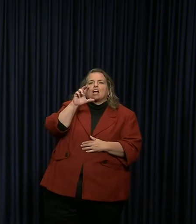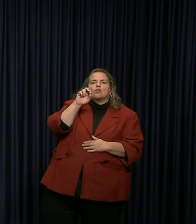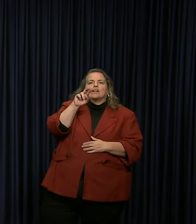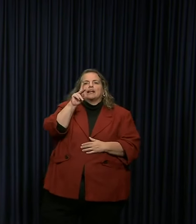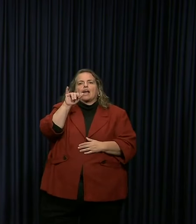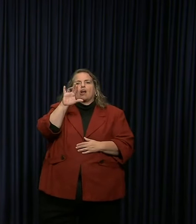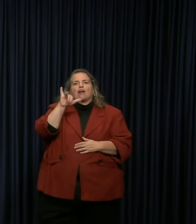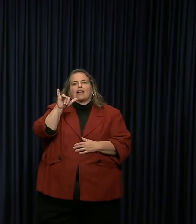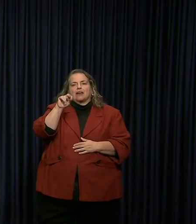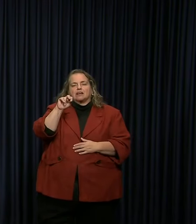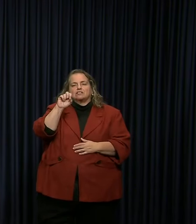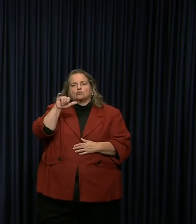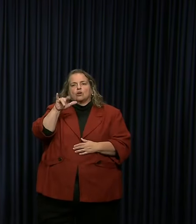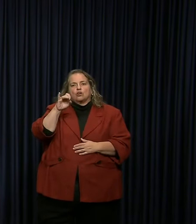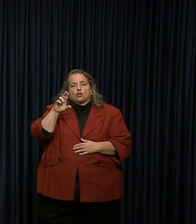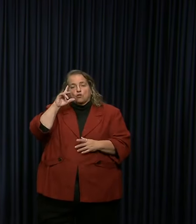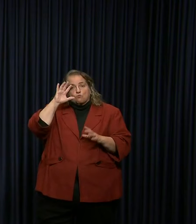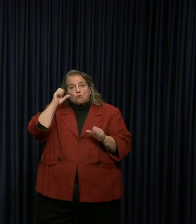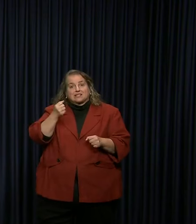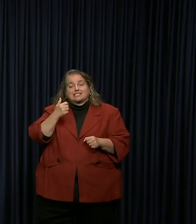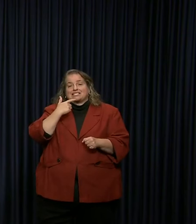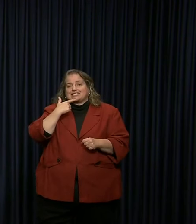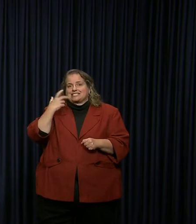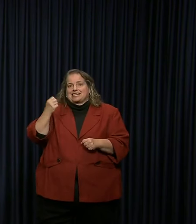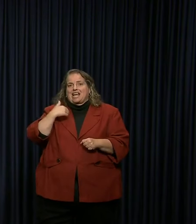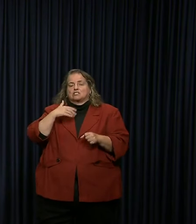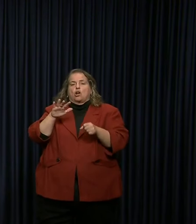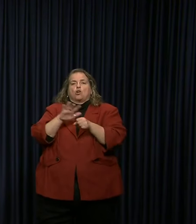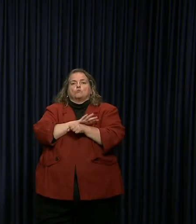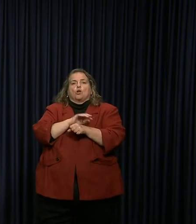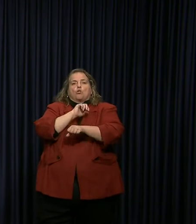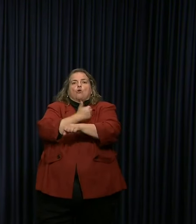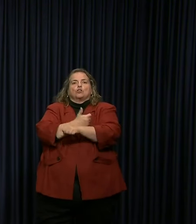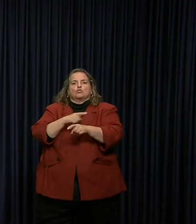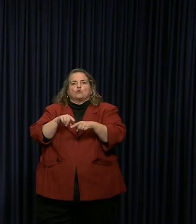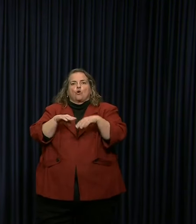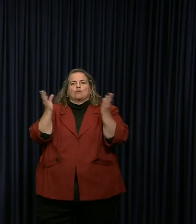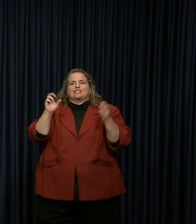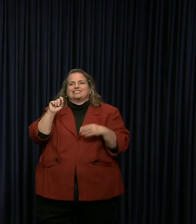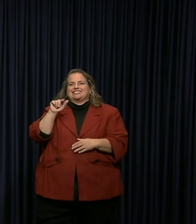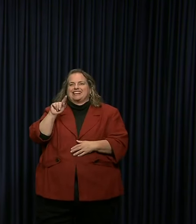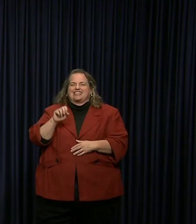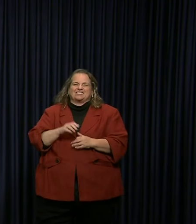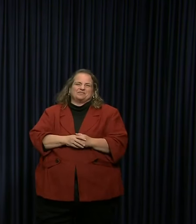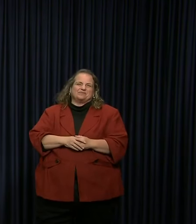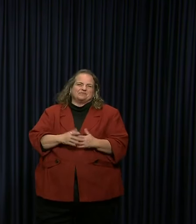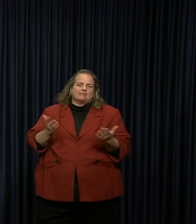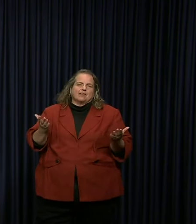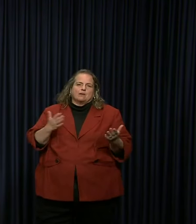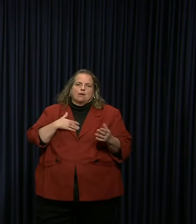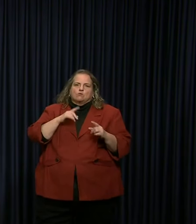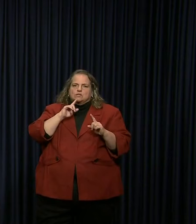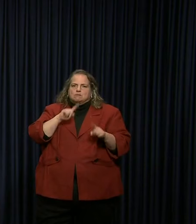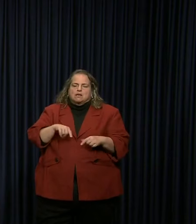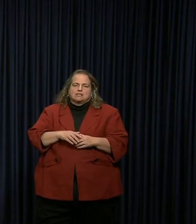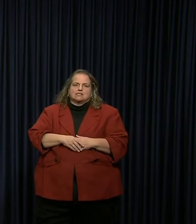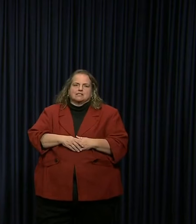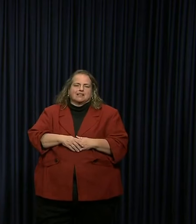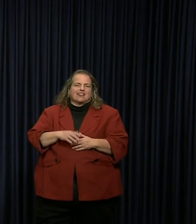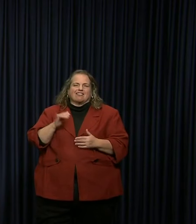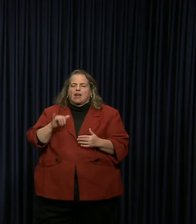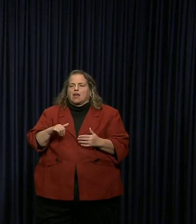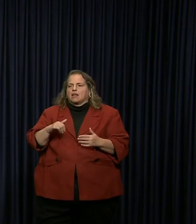says he holds the ultimate authority to reopen states. My response, this seems to have gotten people in a back